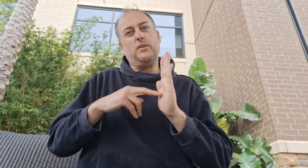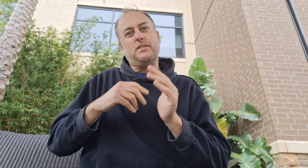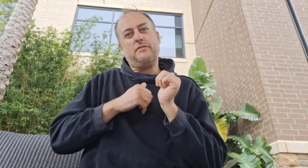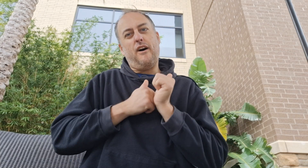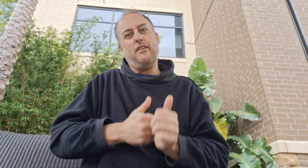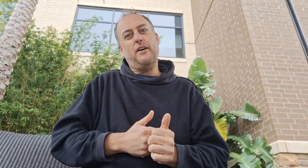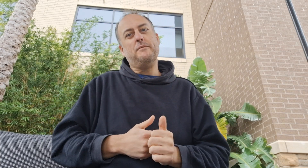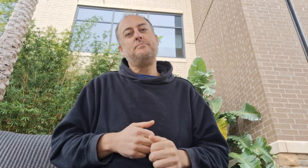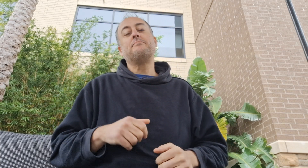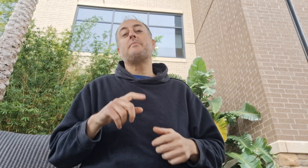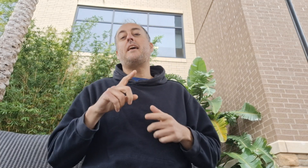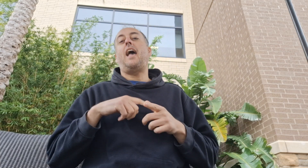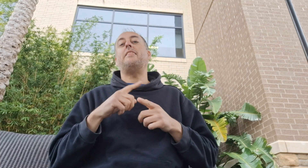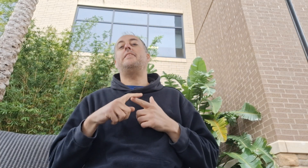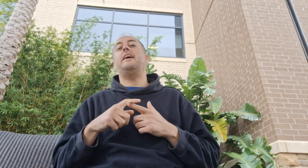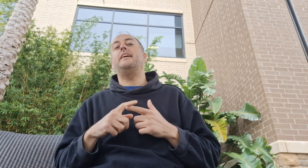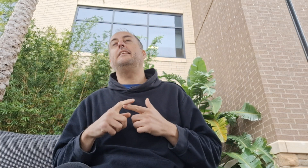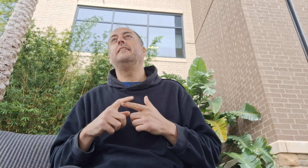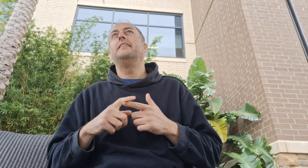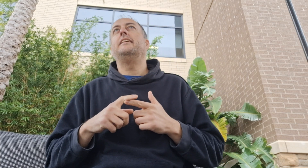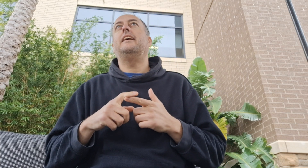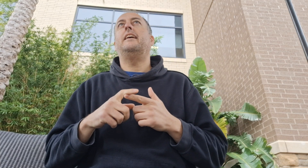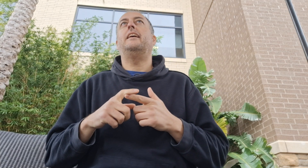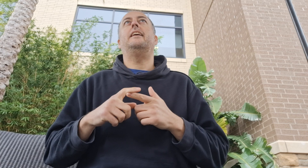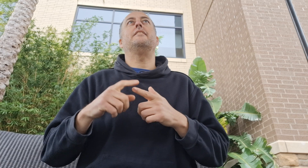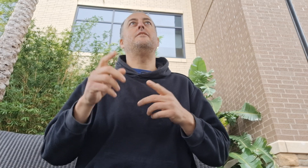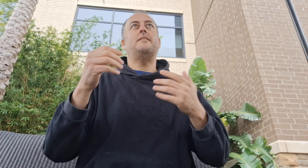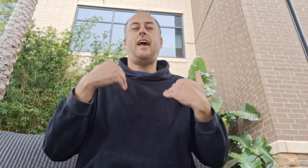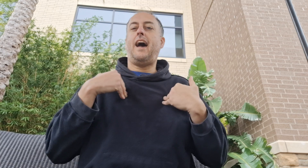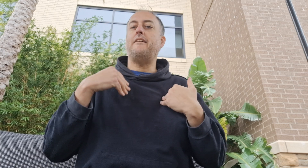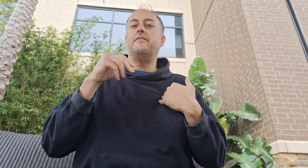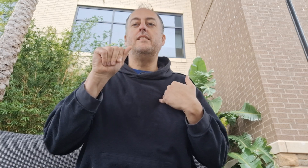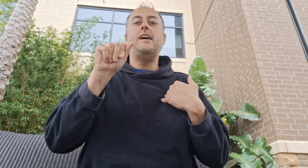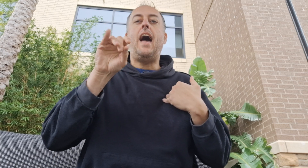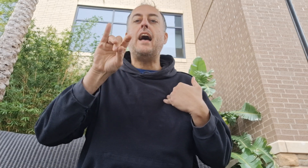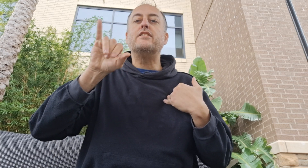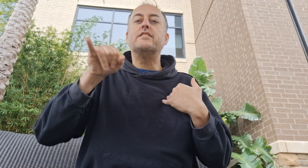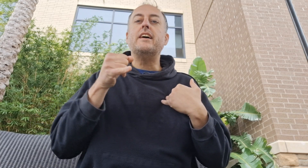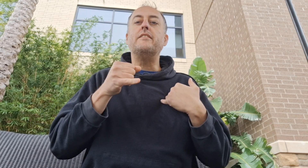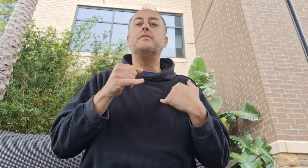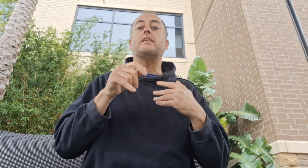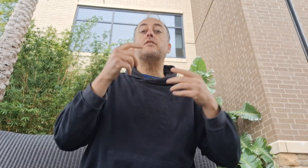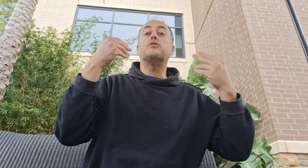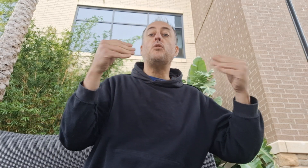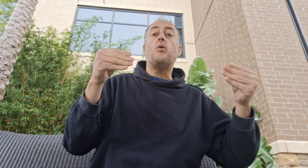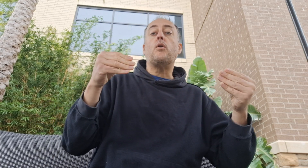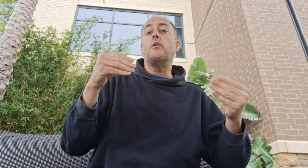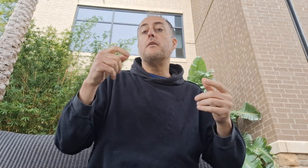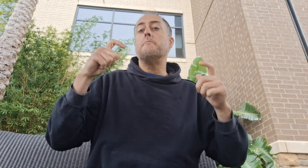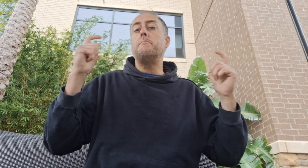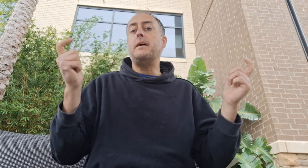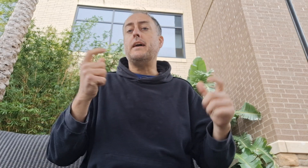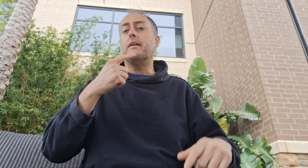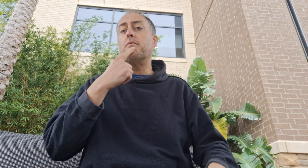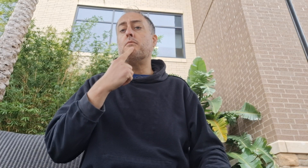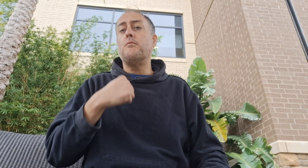to follow. And then you can have adjectives like the store, big,